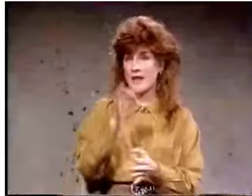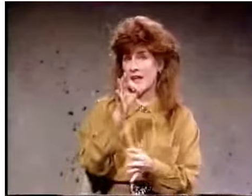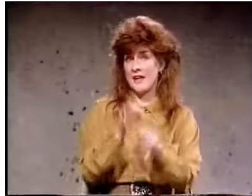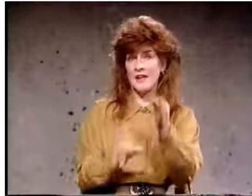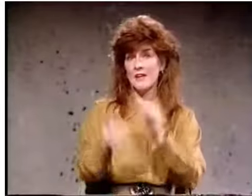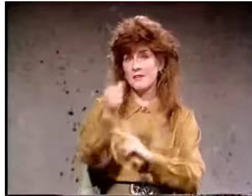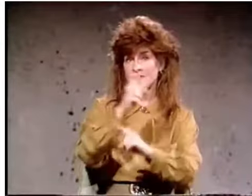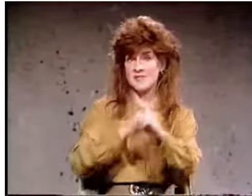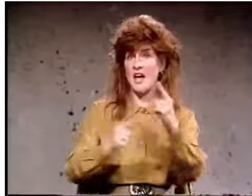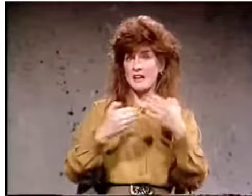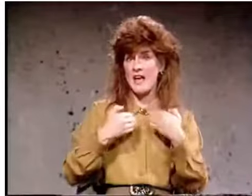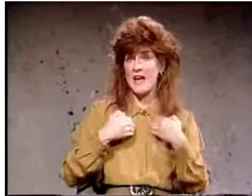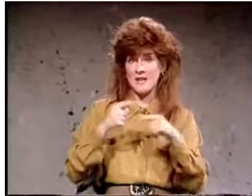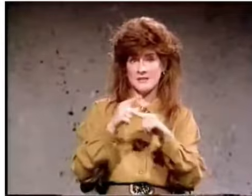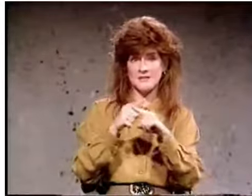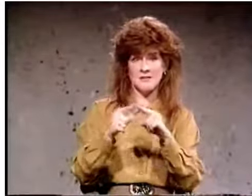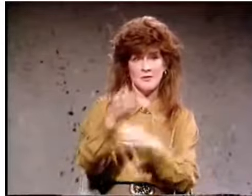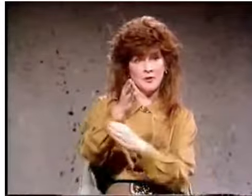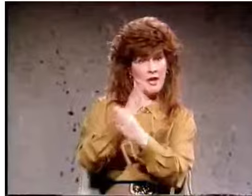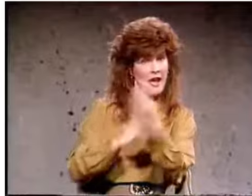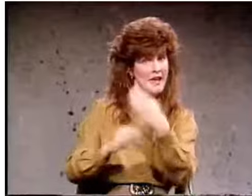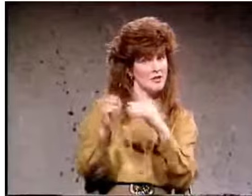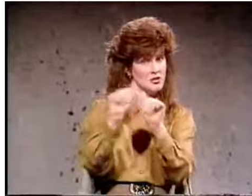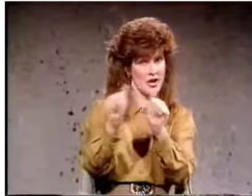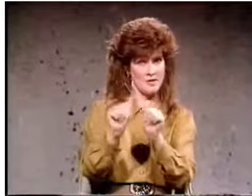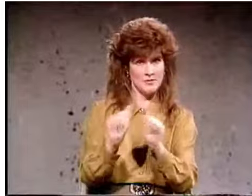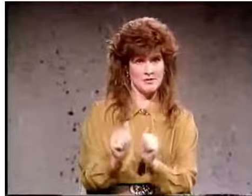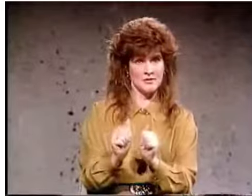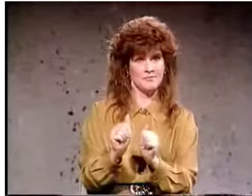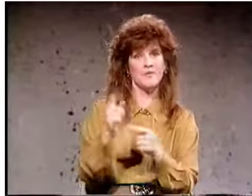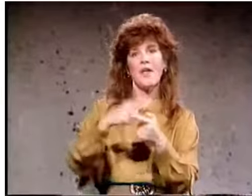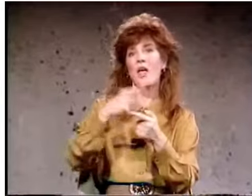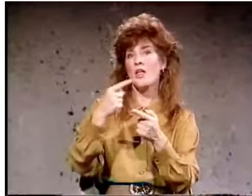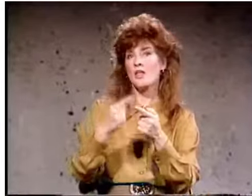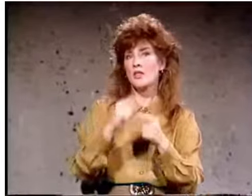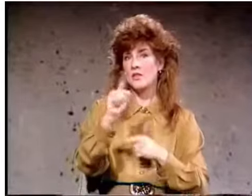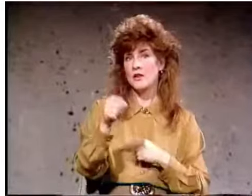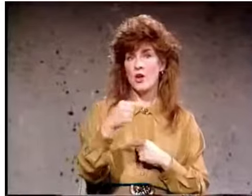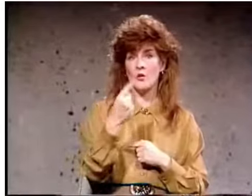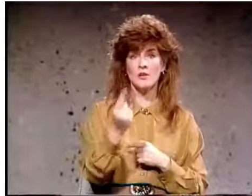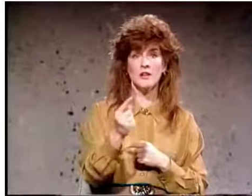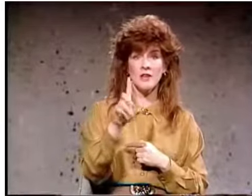So you want to make sure that your hands are the same shape. Some hand shapes